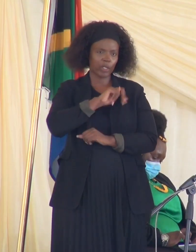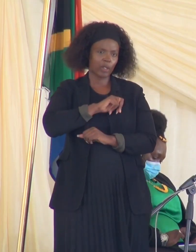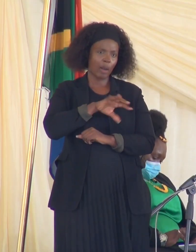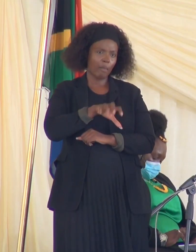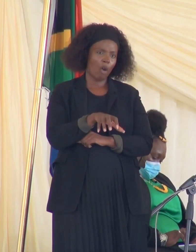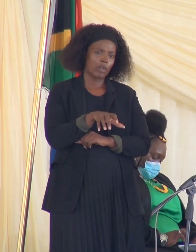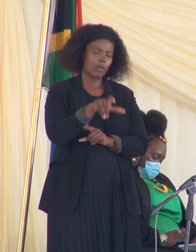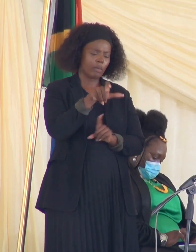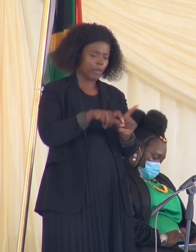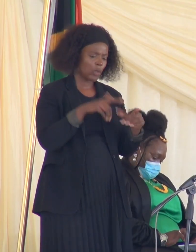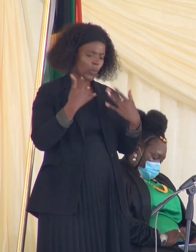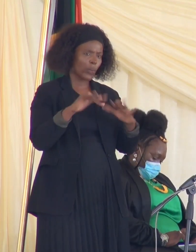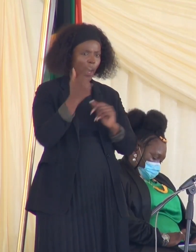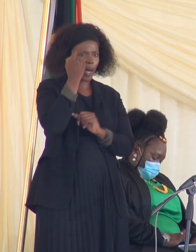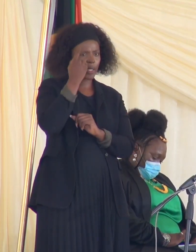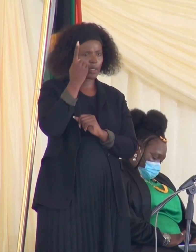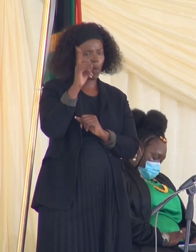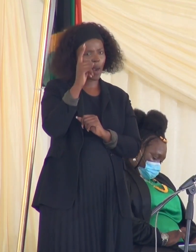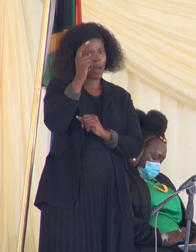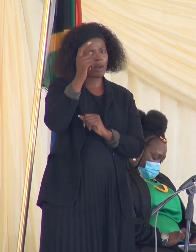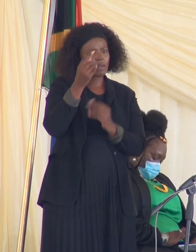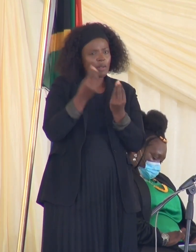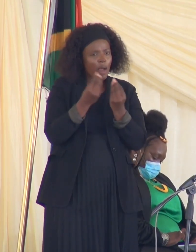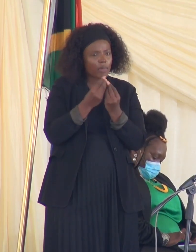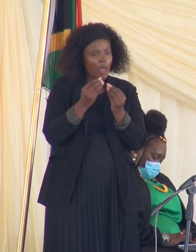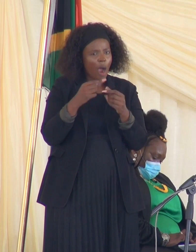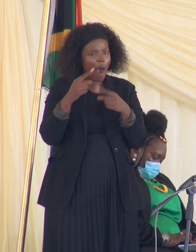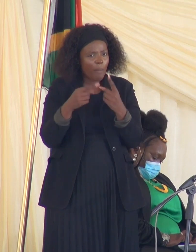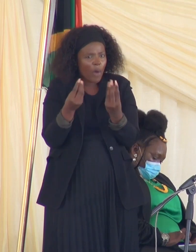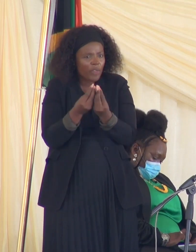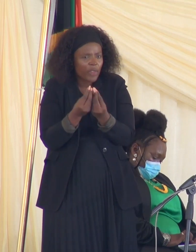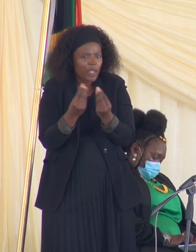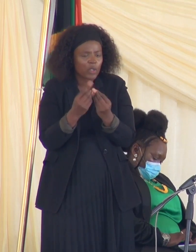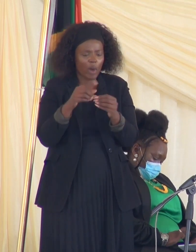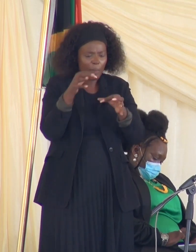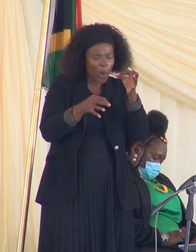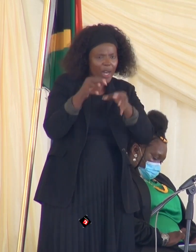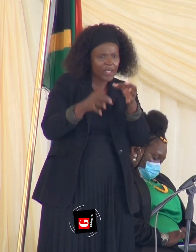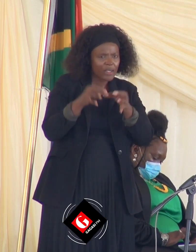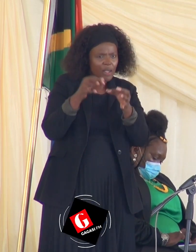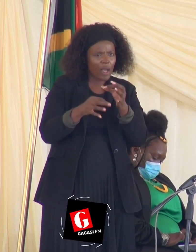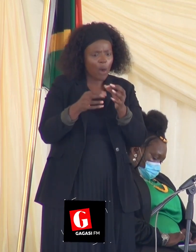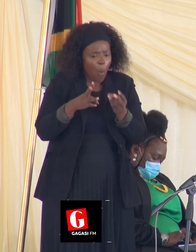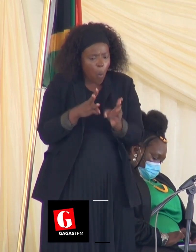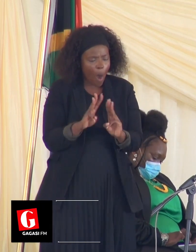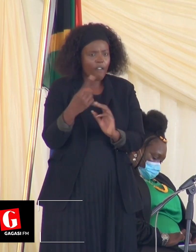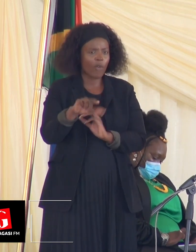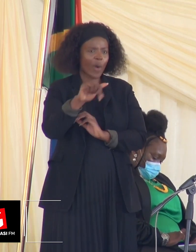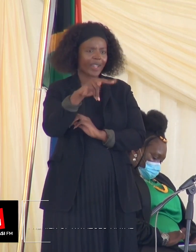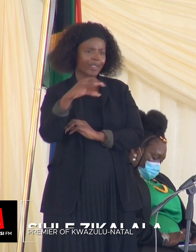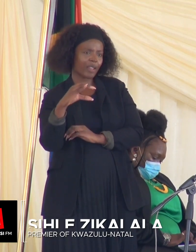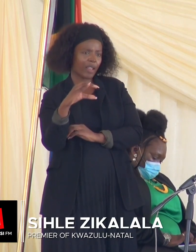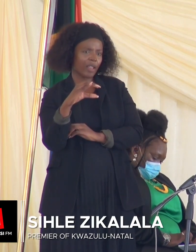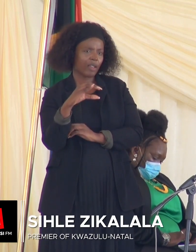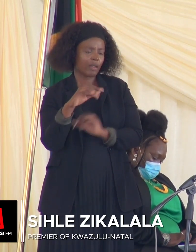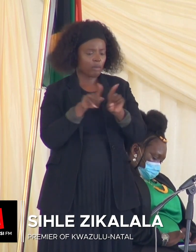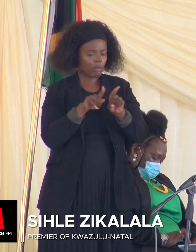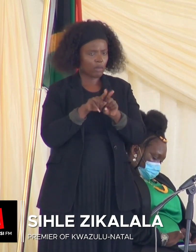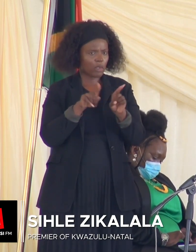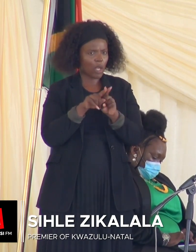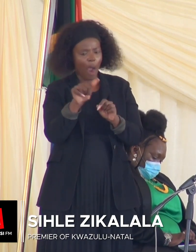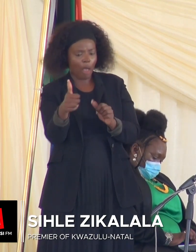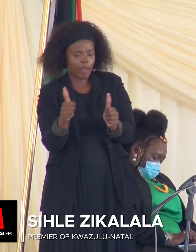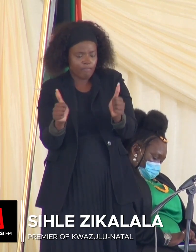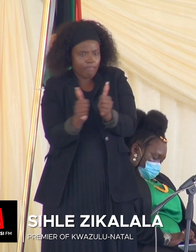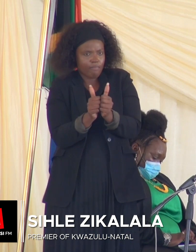He mastered the understanding of ideological and political character of the ANC and the